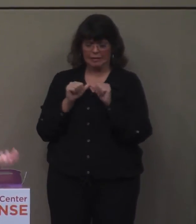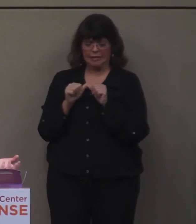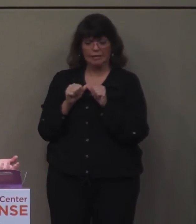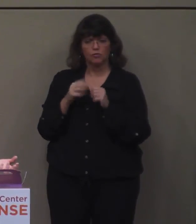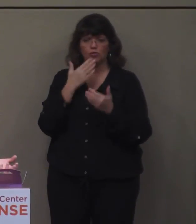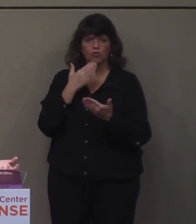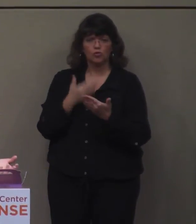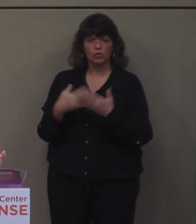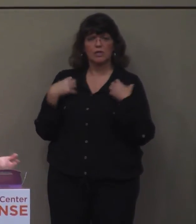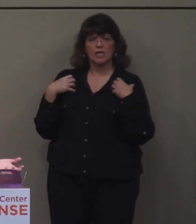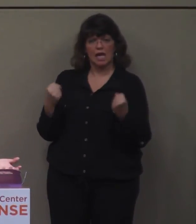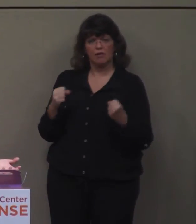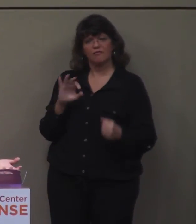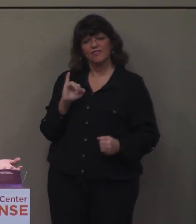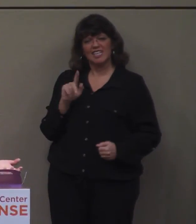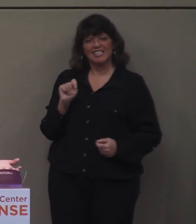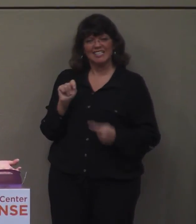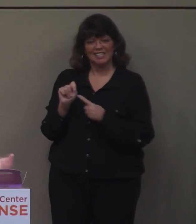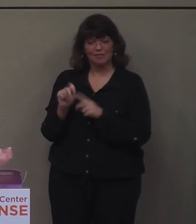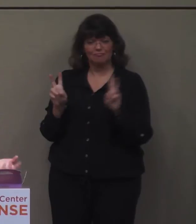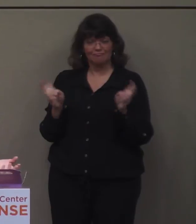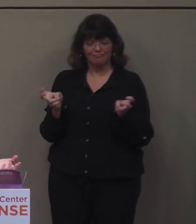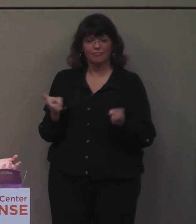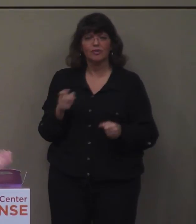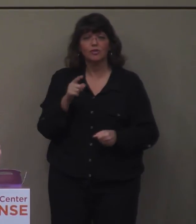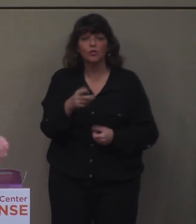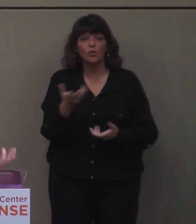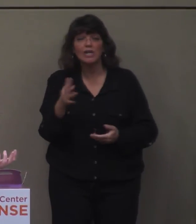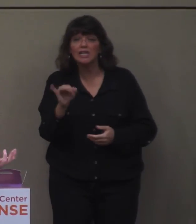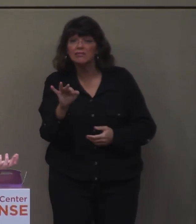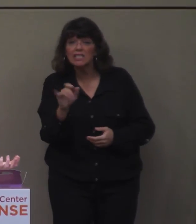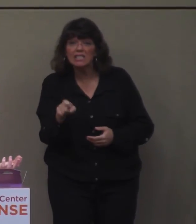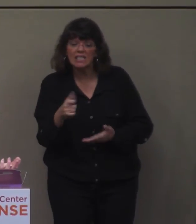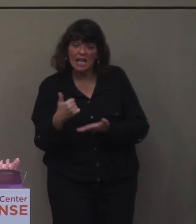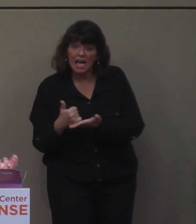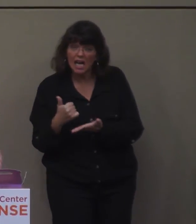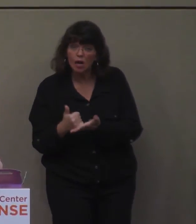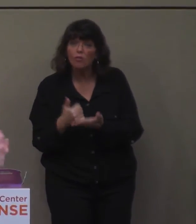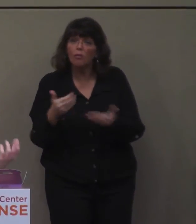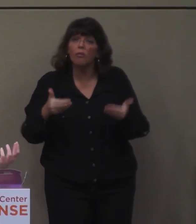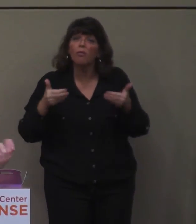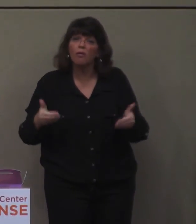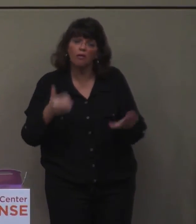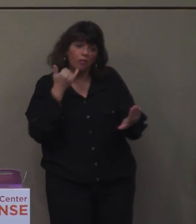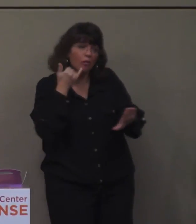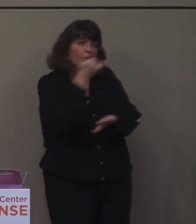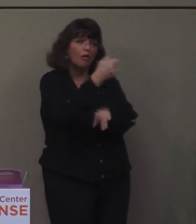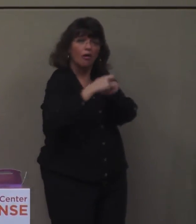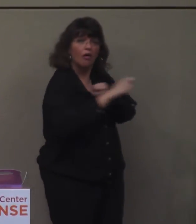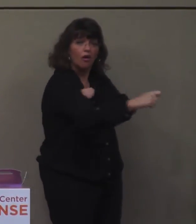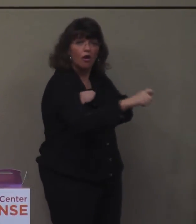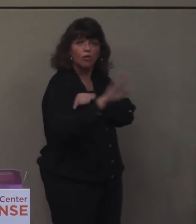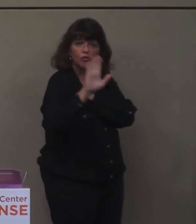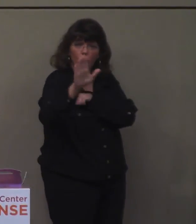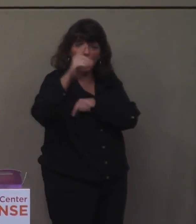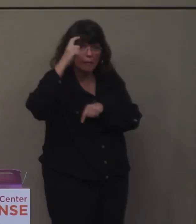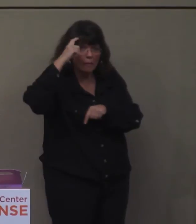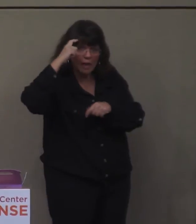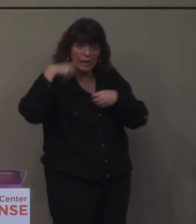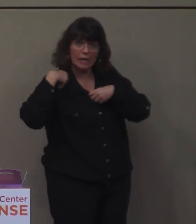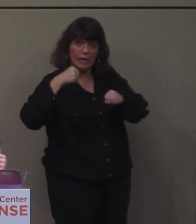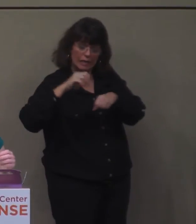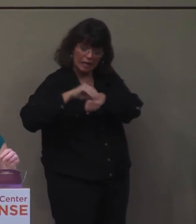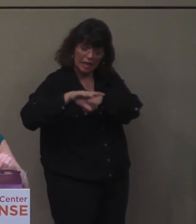someone, call a mental health professional, call your counselor, set up a phone meeting or a telehealth meeting, do something to stay